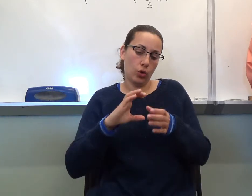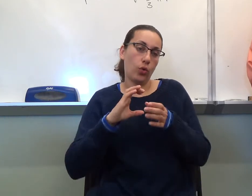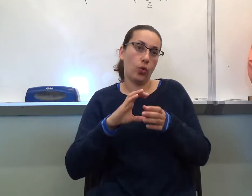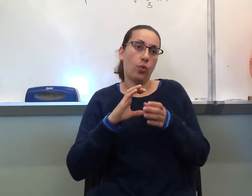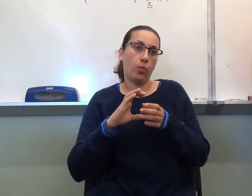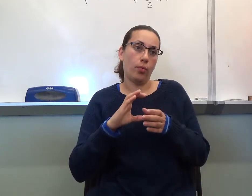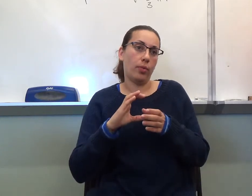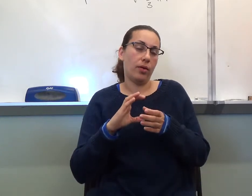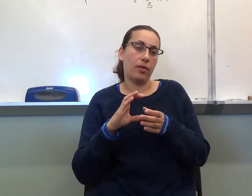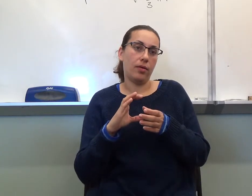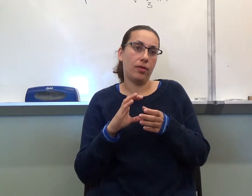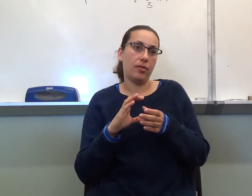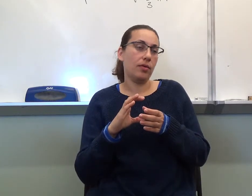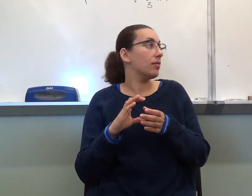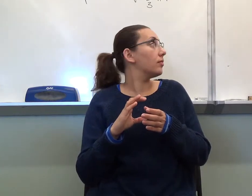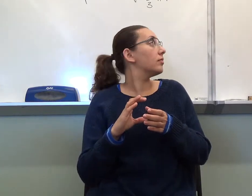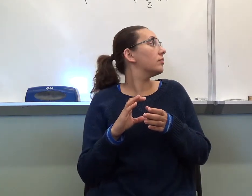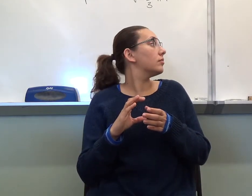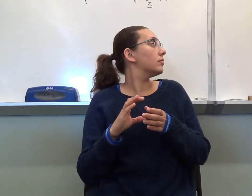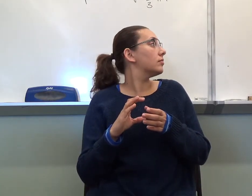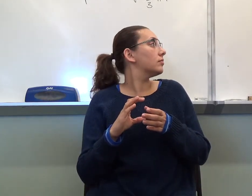through. So that's going to be 5.